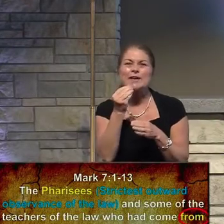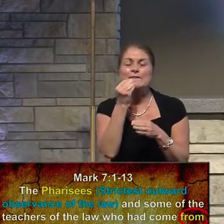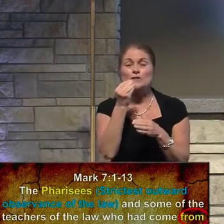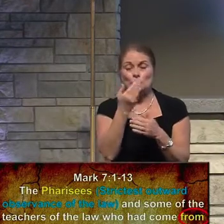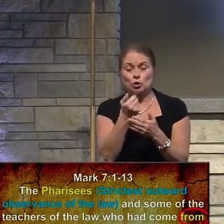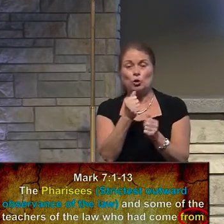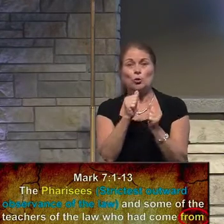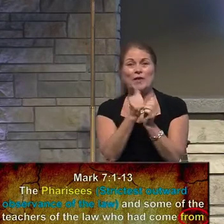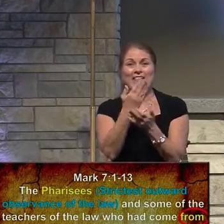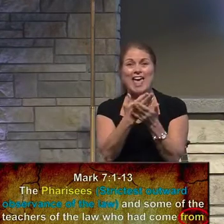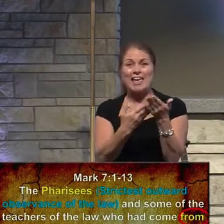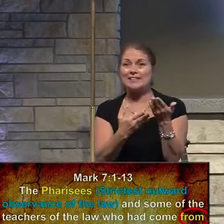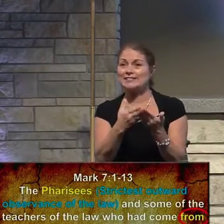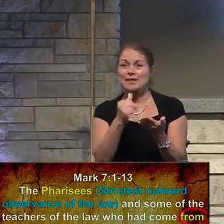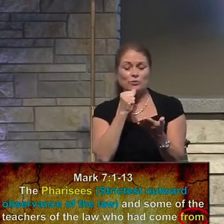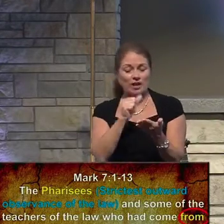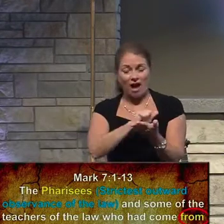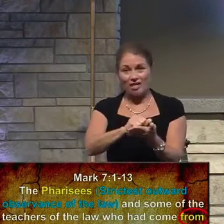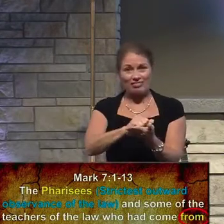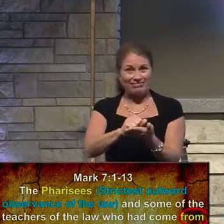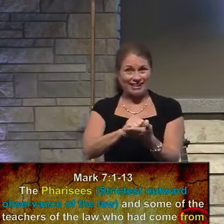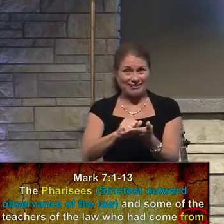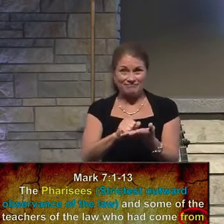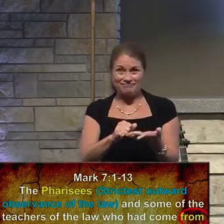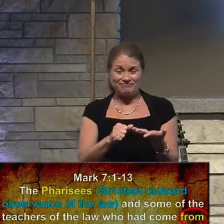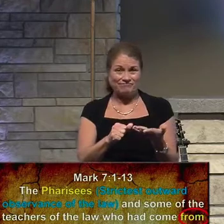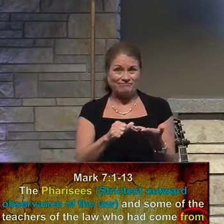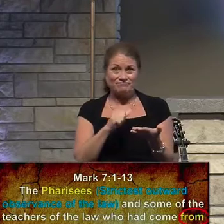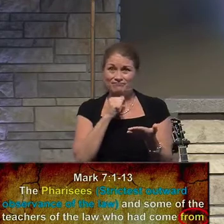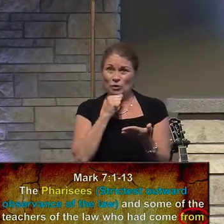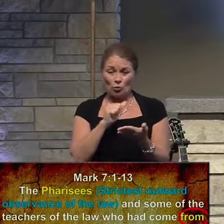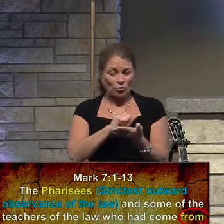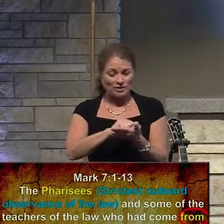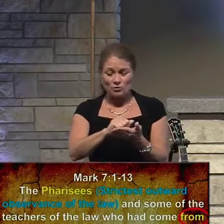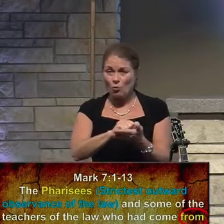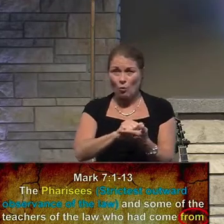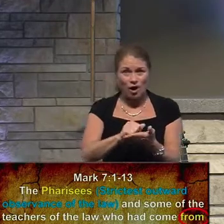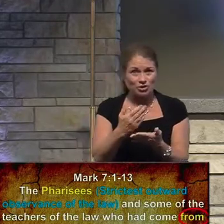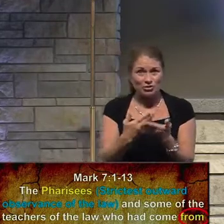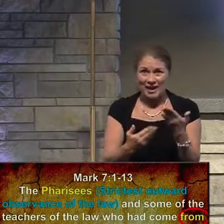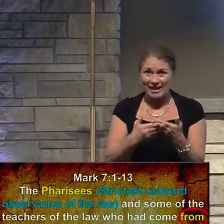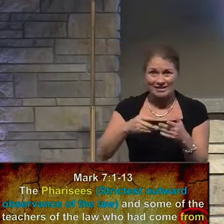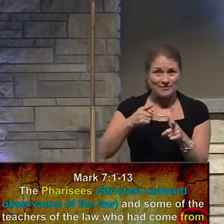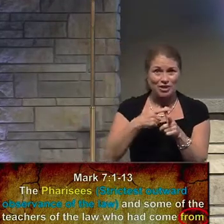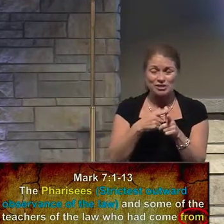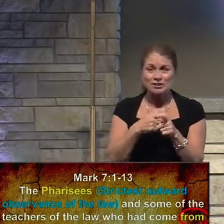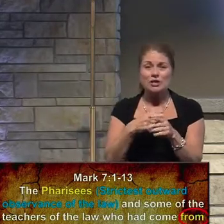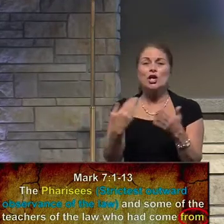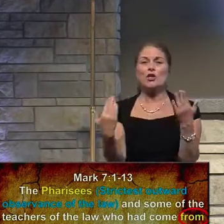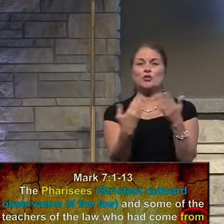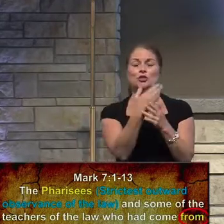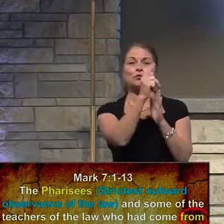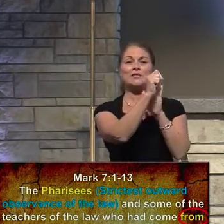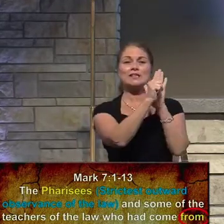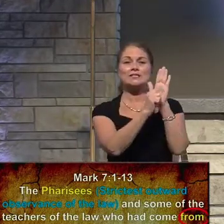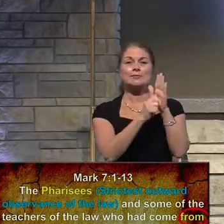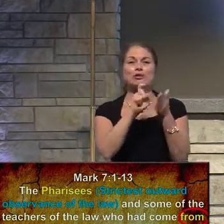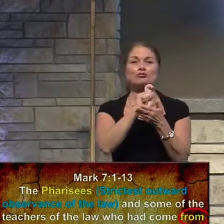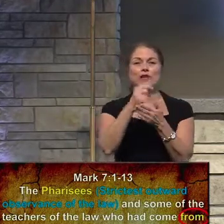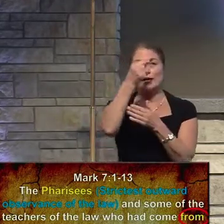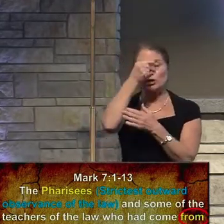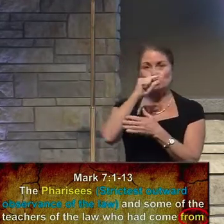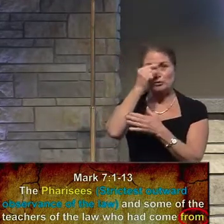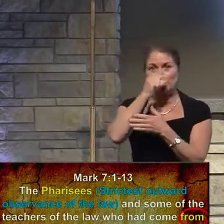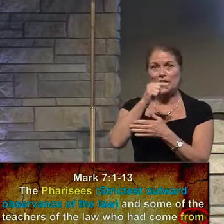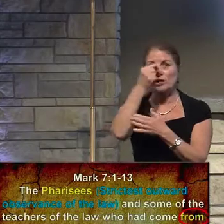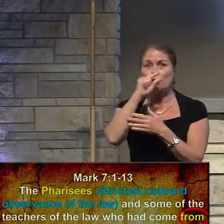hands that were defiled. That is, unwashed. The New Testament is written in Greek. The